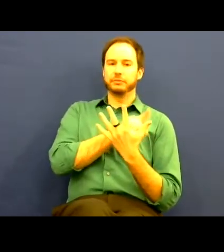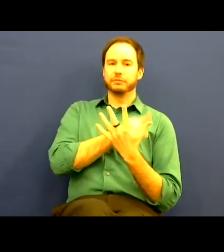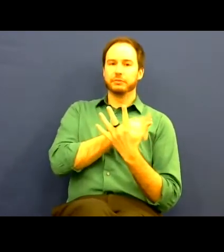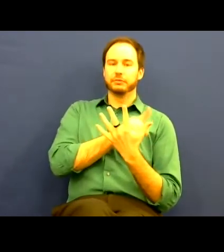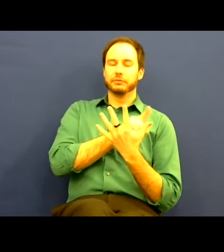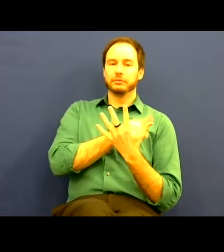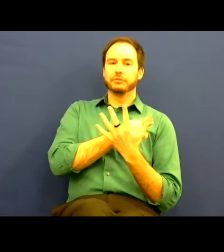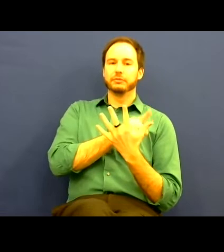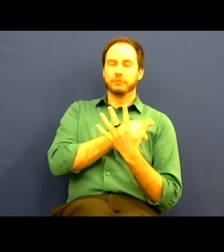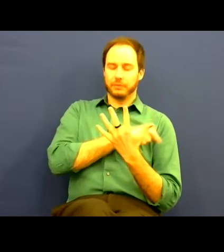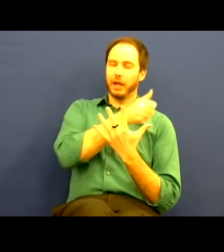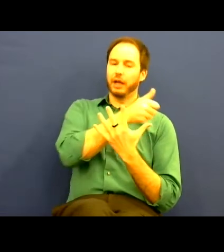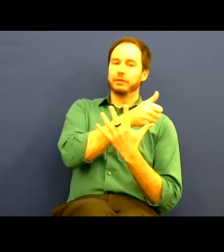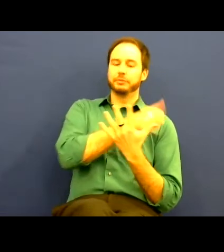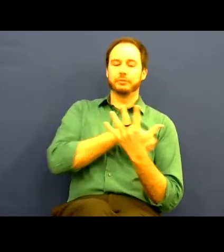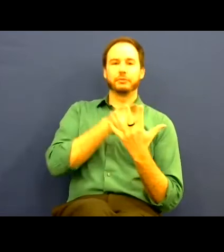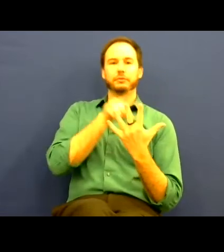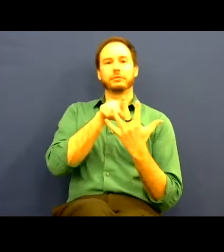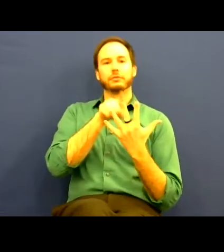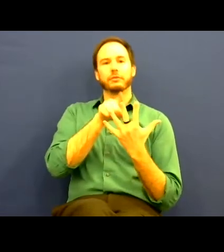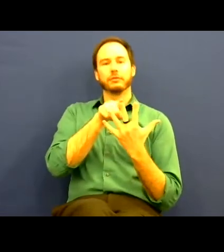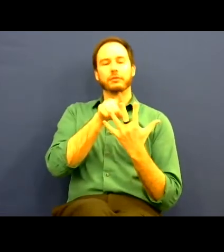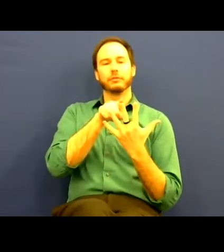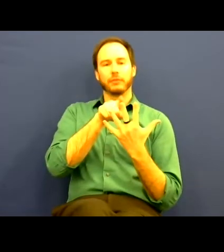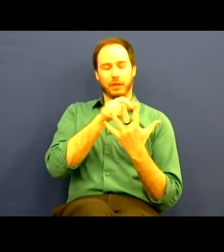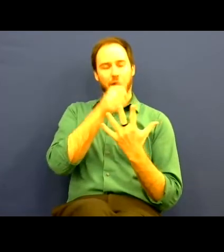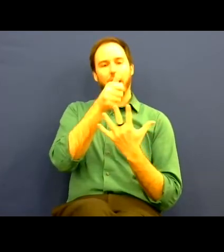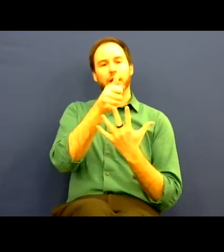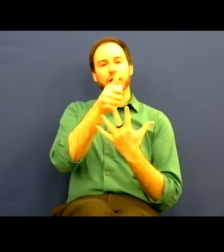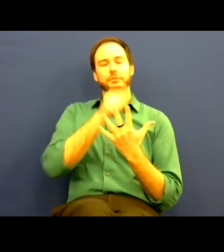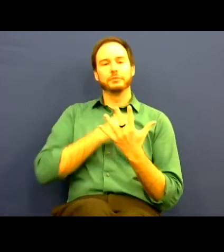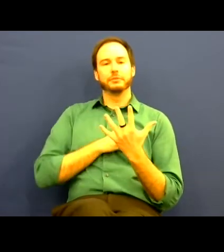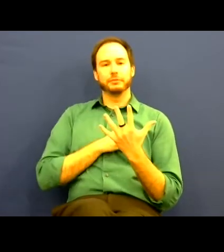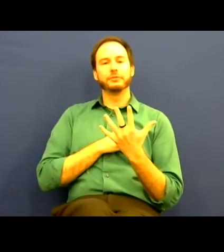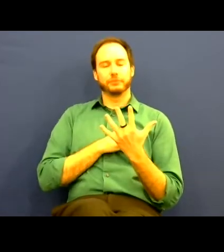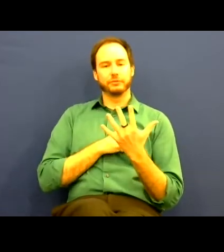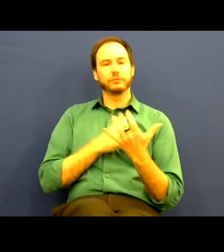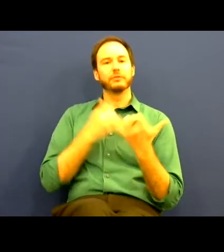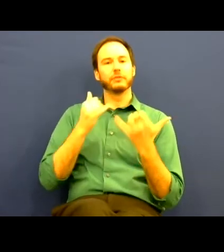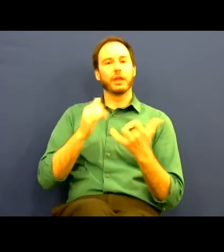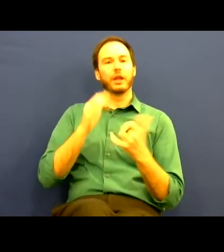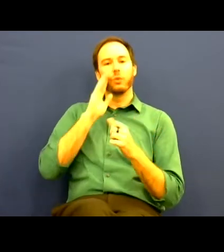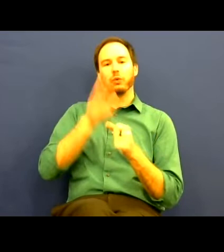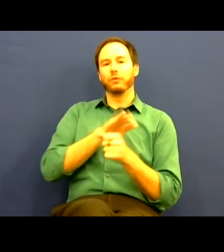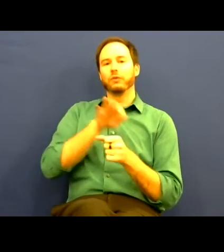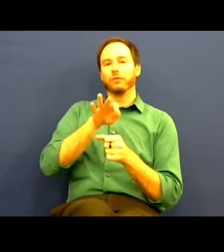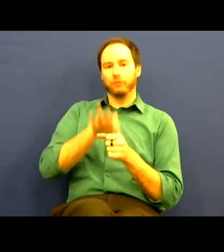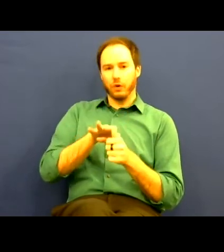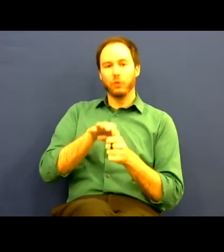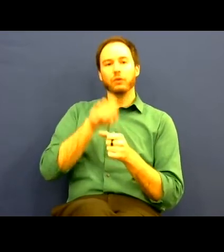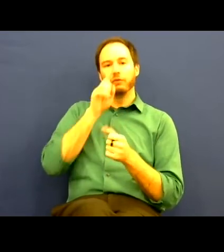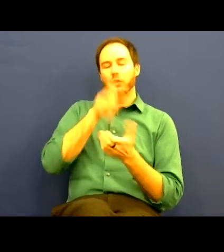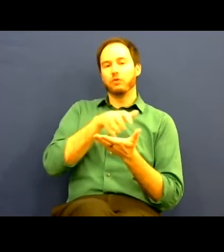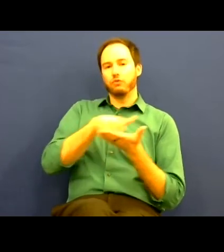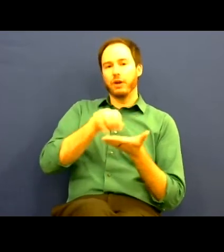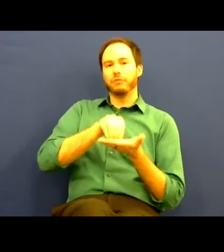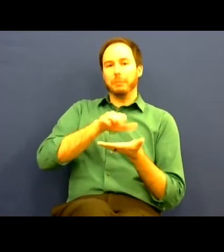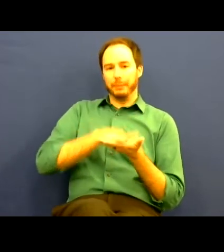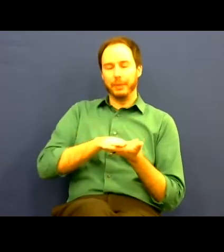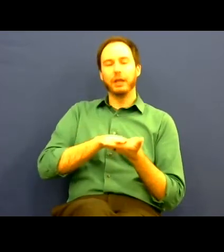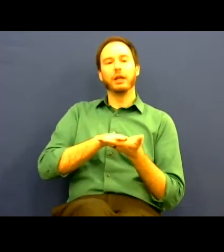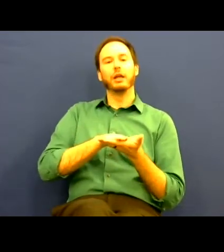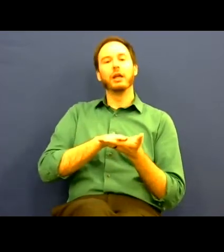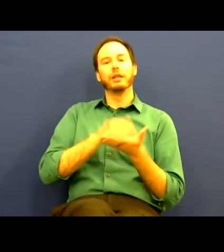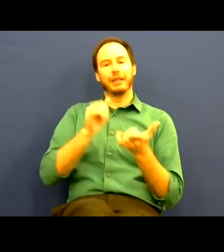Councilmember Belanca, Aye. Supervisor Schultz. Aye. So we're now voting on the draft minutes as